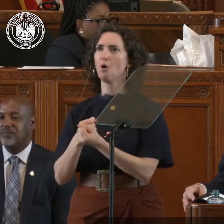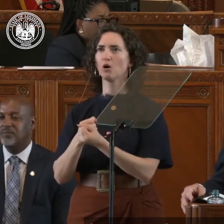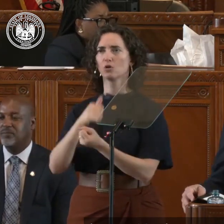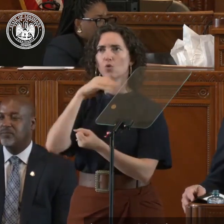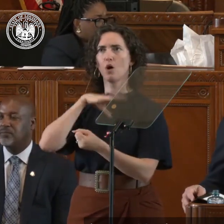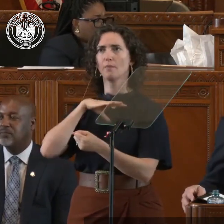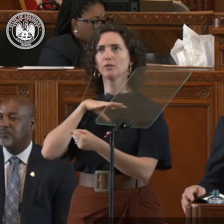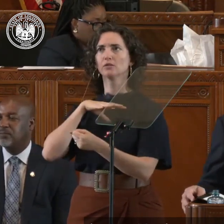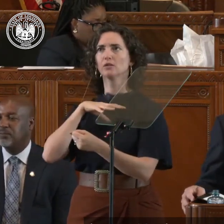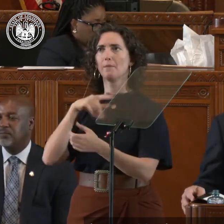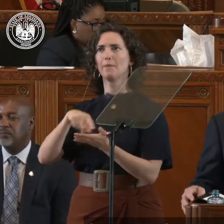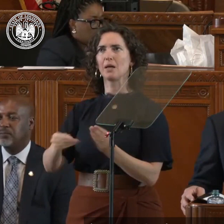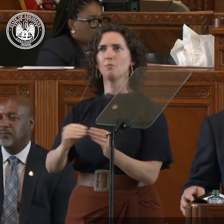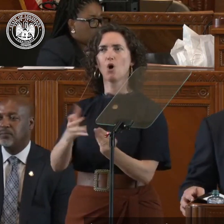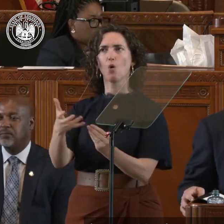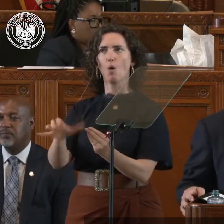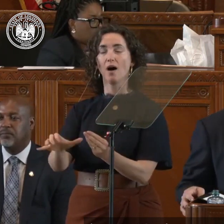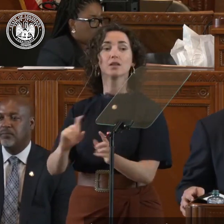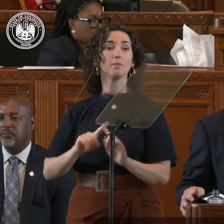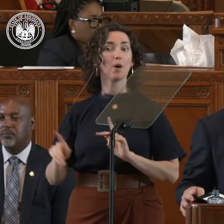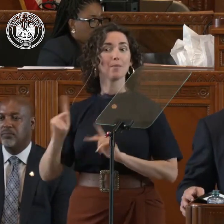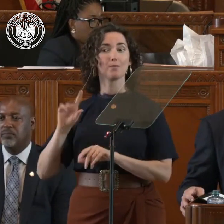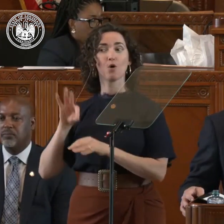because it's what your voters want you to do.